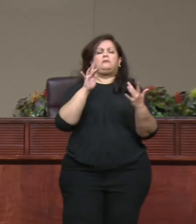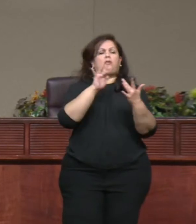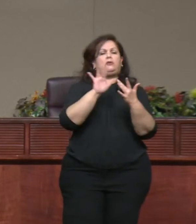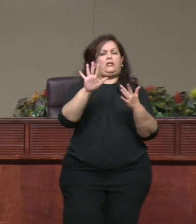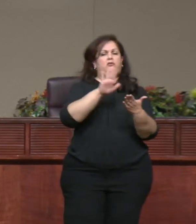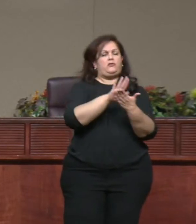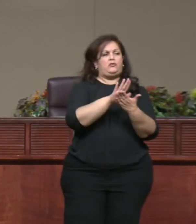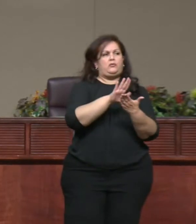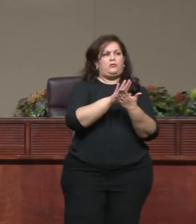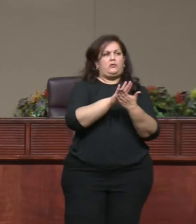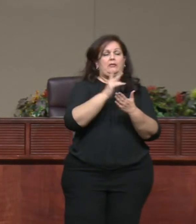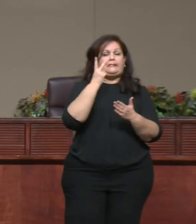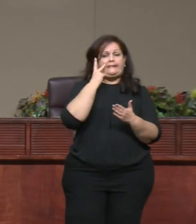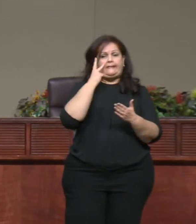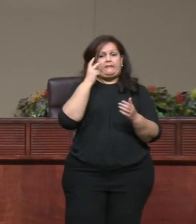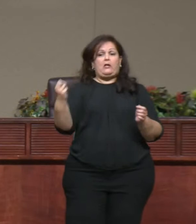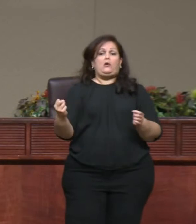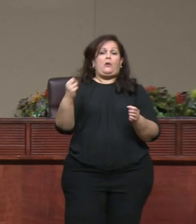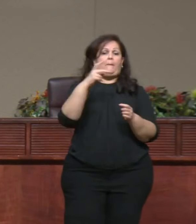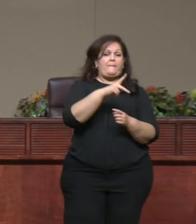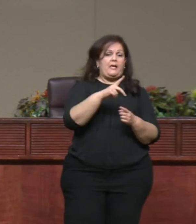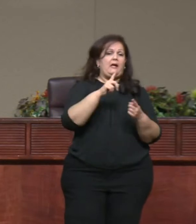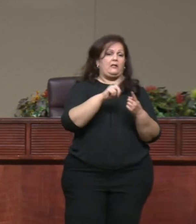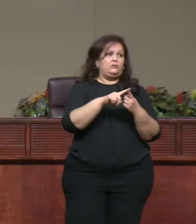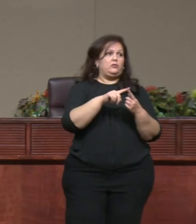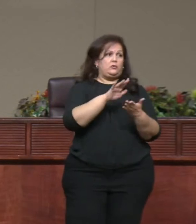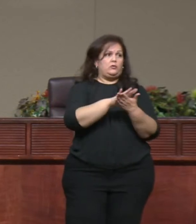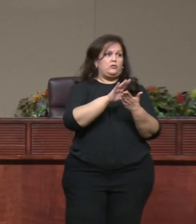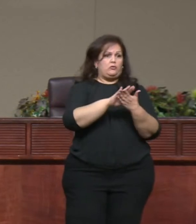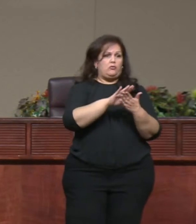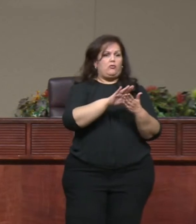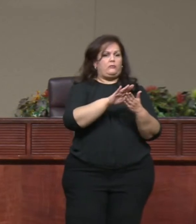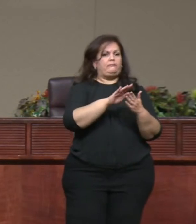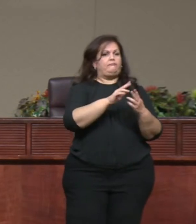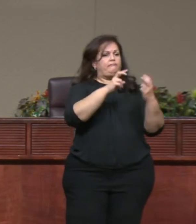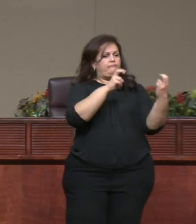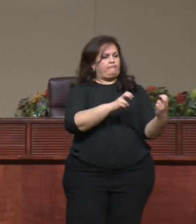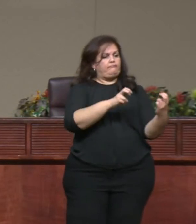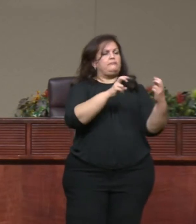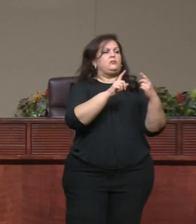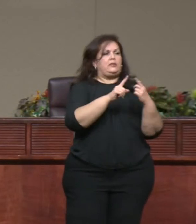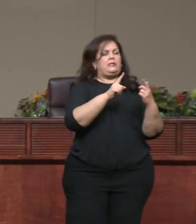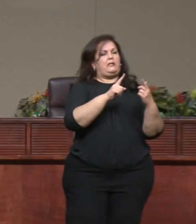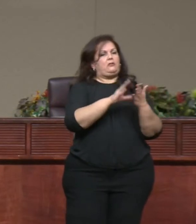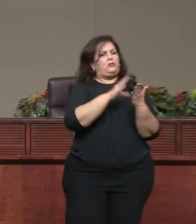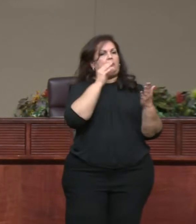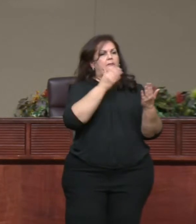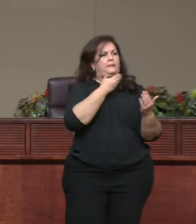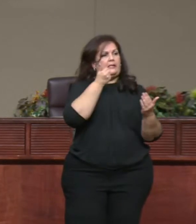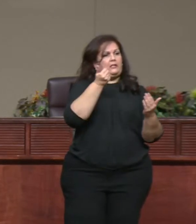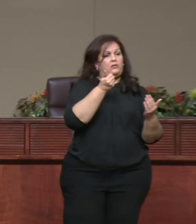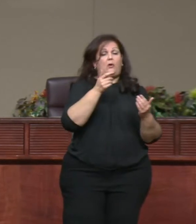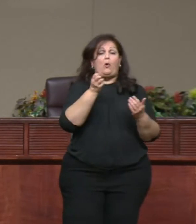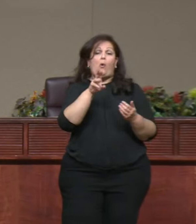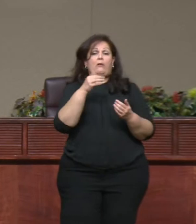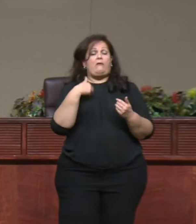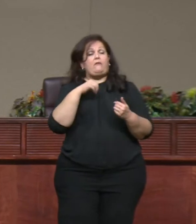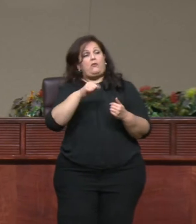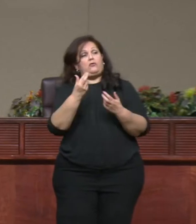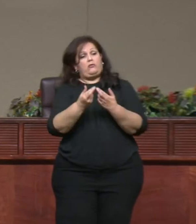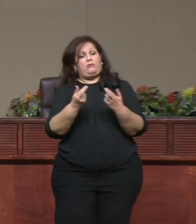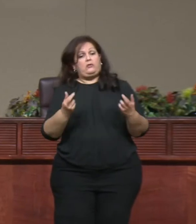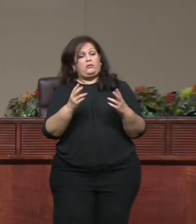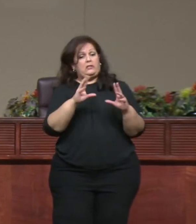and see if we can get them back into a face-to-face setting where they can be more productive. Or are there other resources we can provide